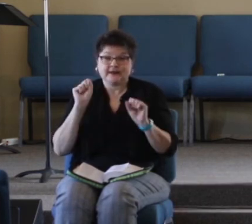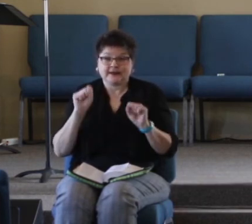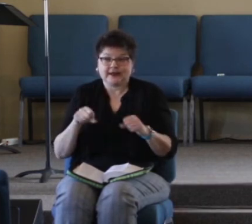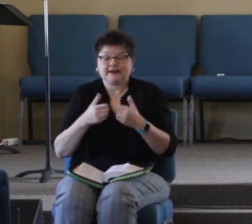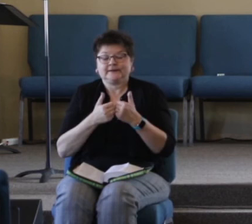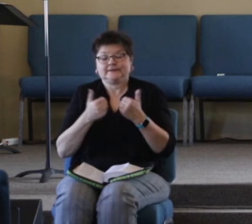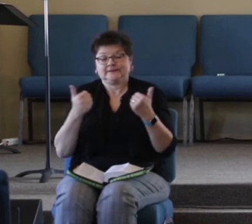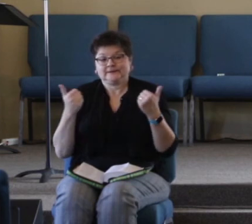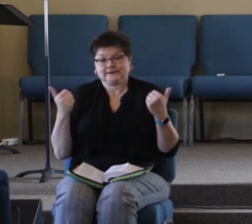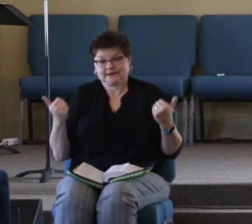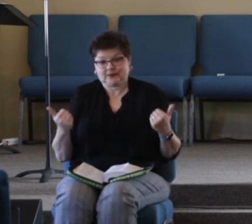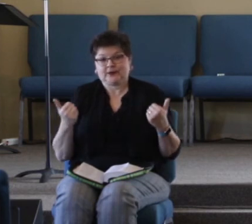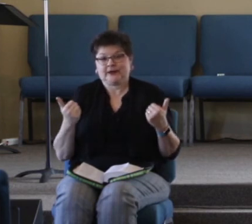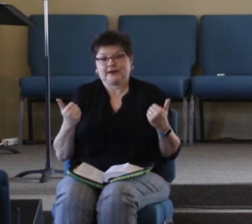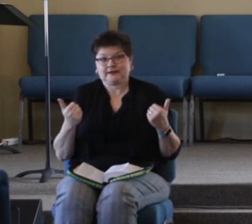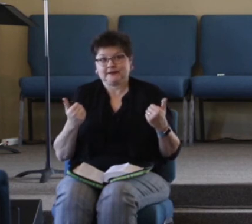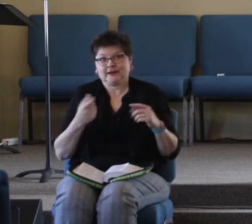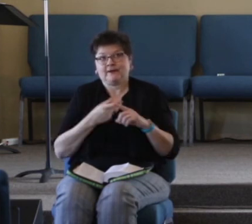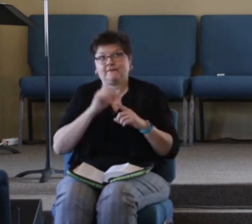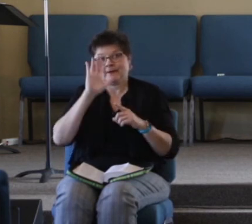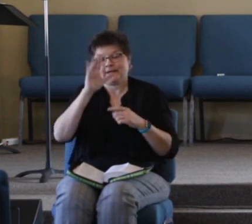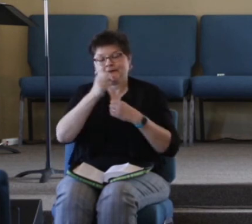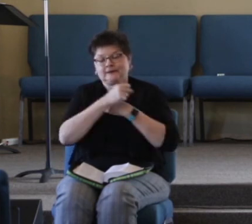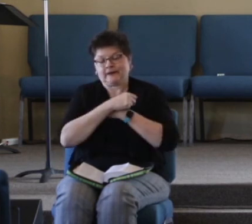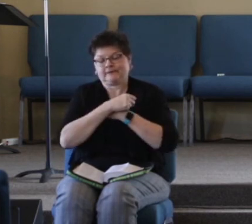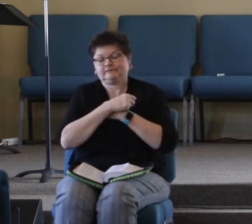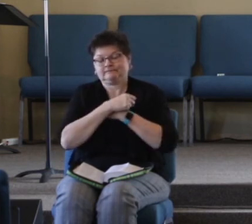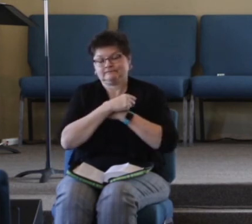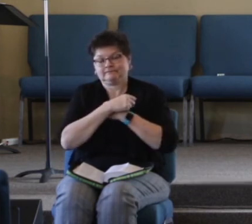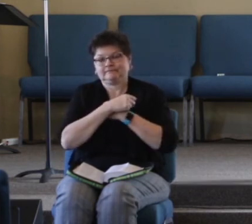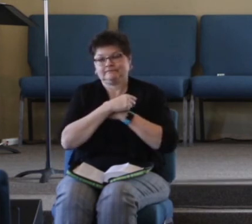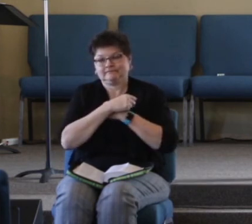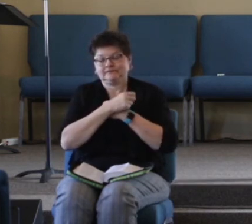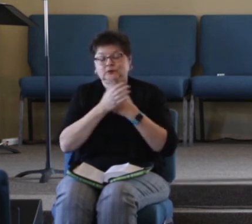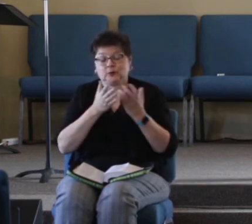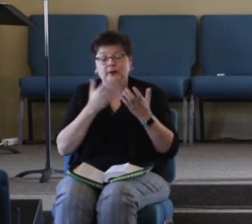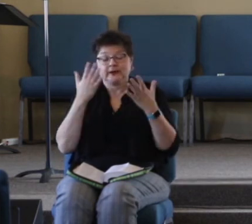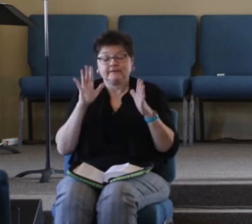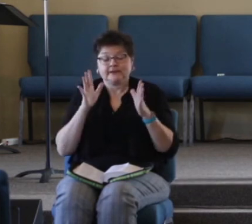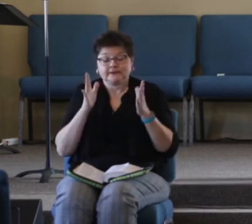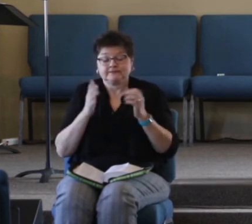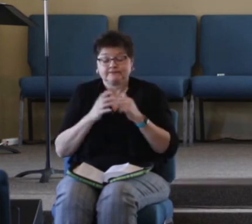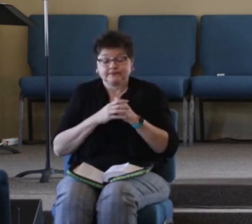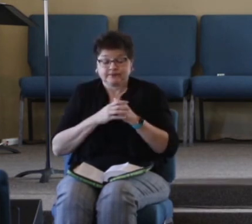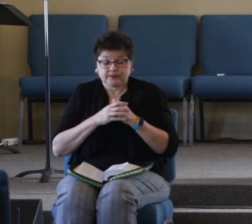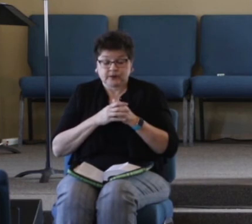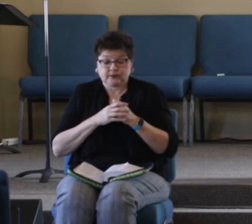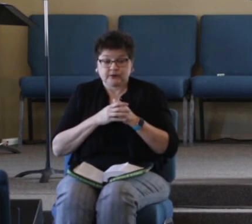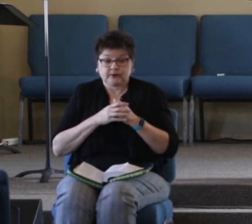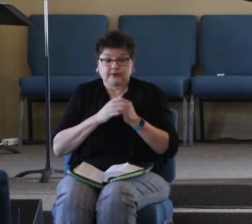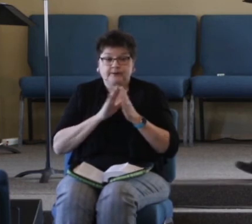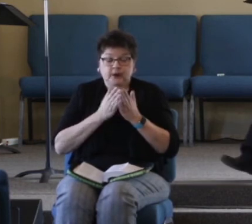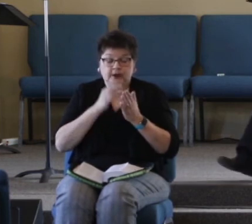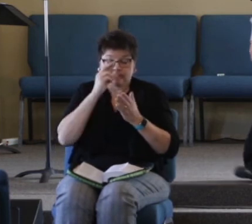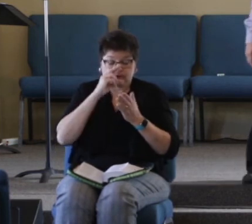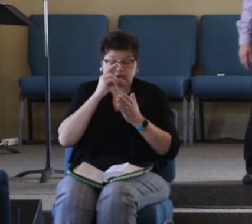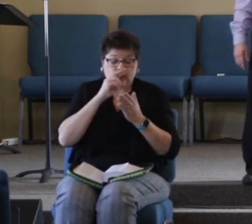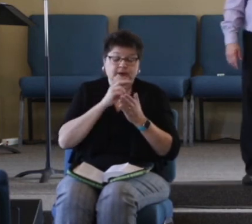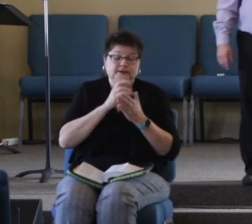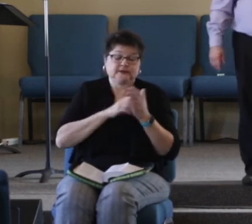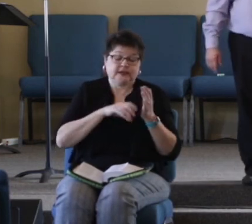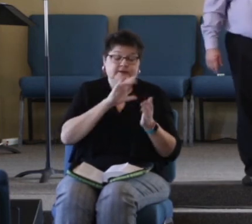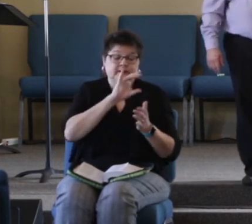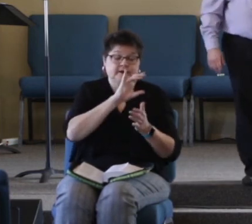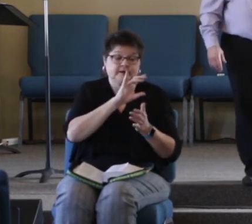us from his love. I want to finish with this. Romans 8, verses 38